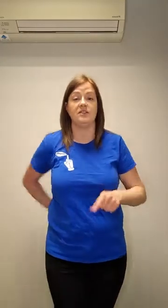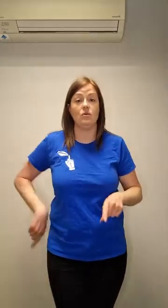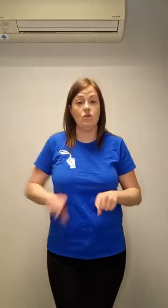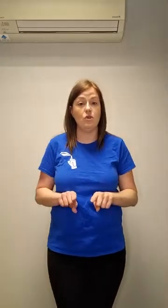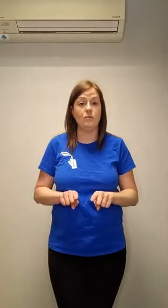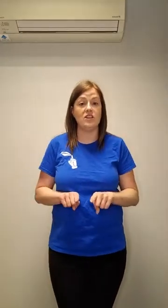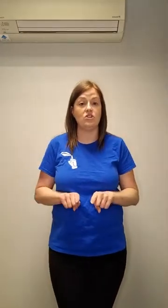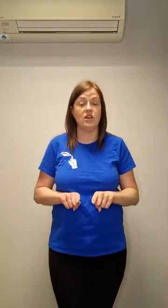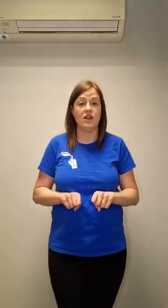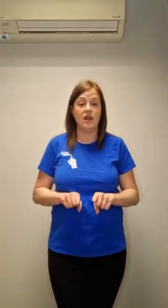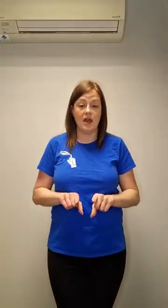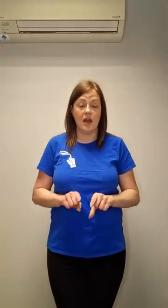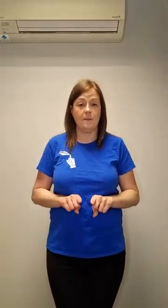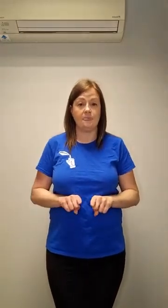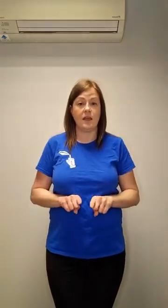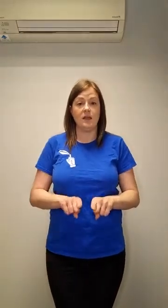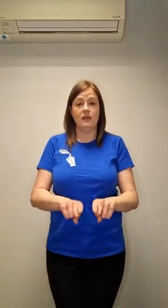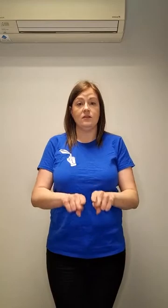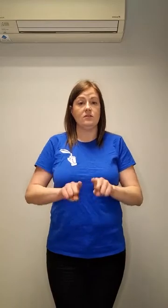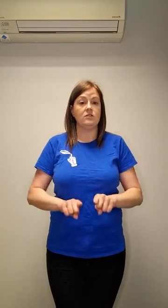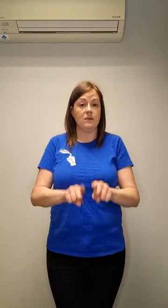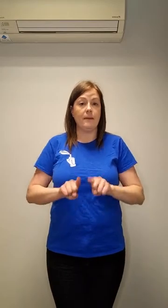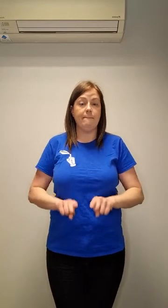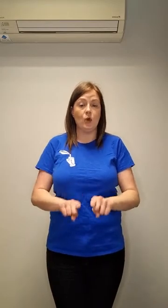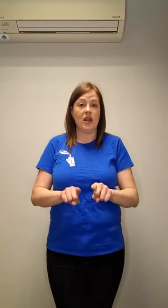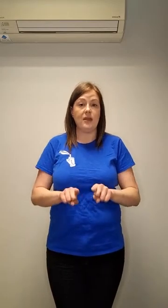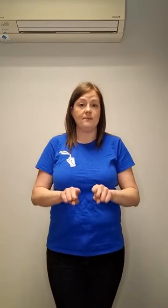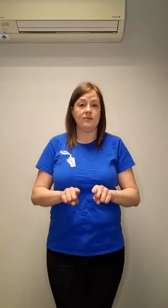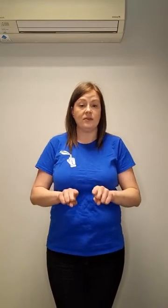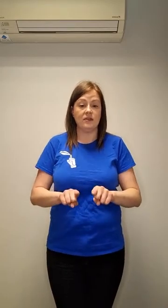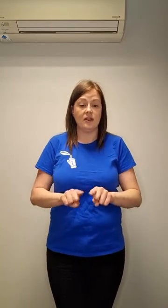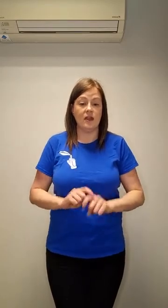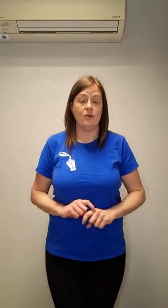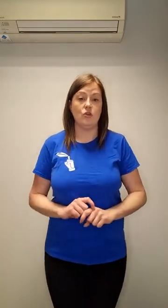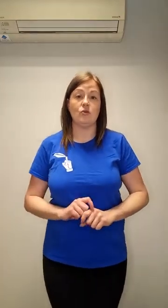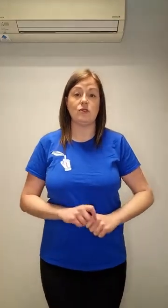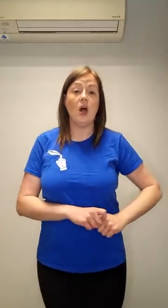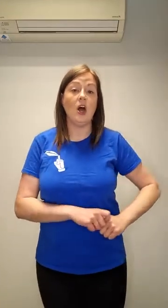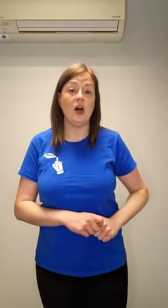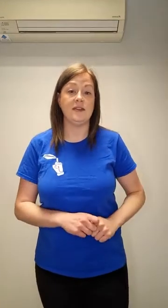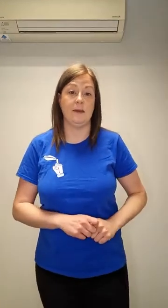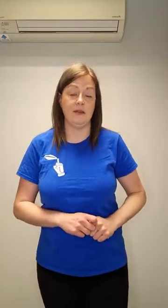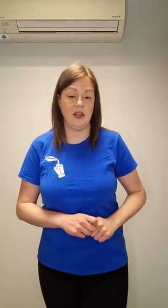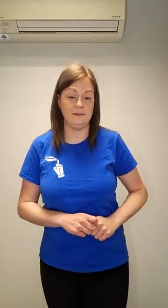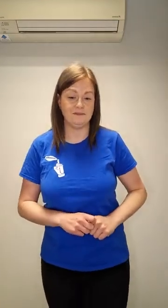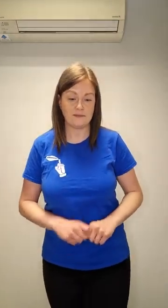So you potentially could be bully, but you can also hurt somebody.